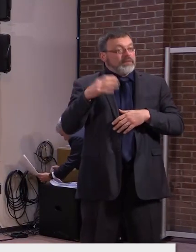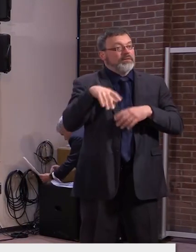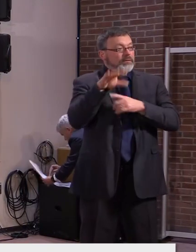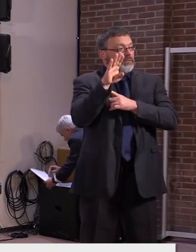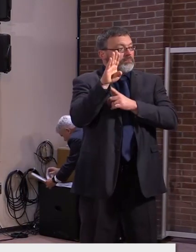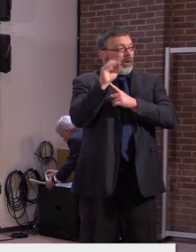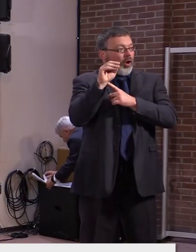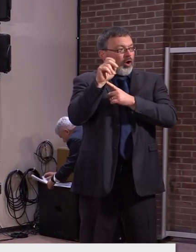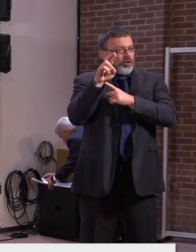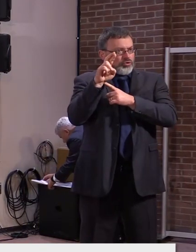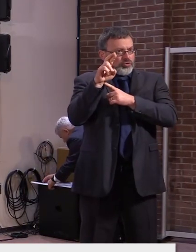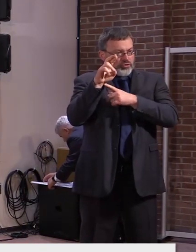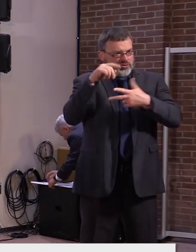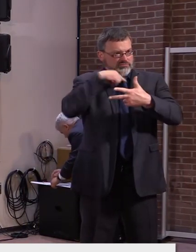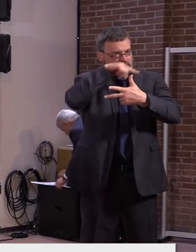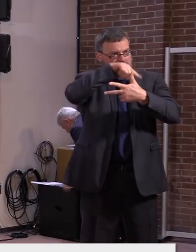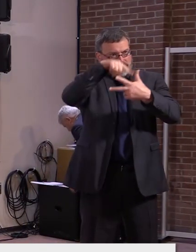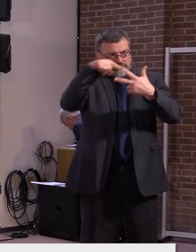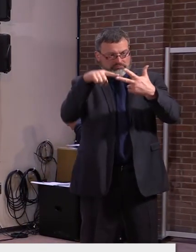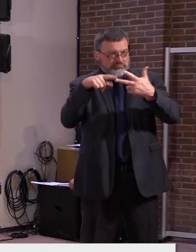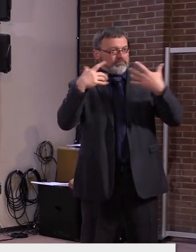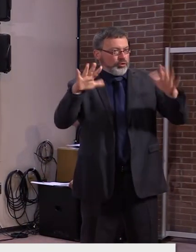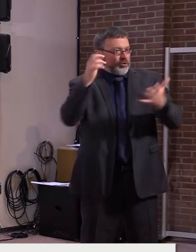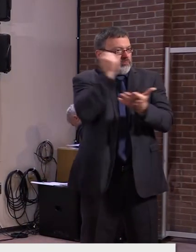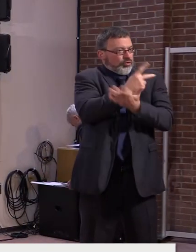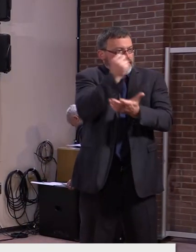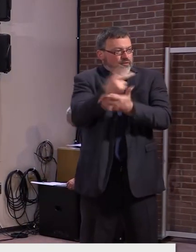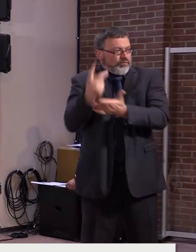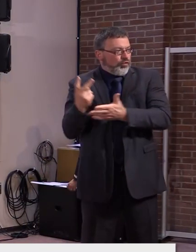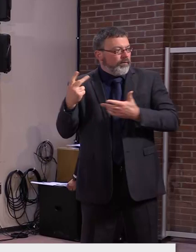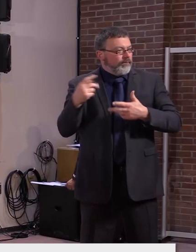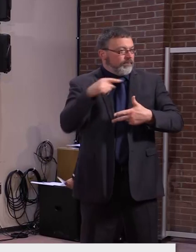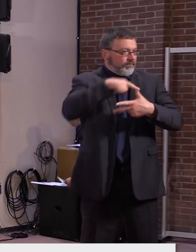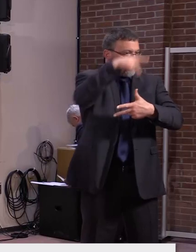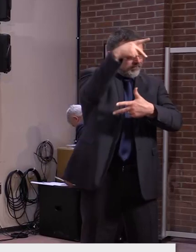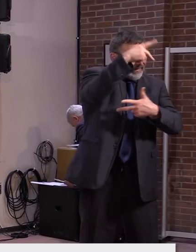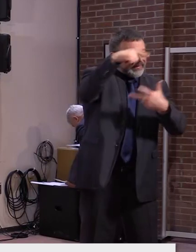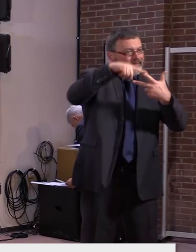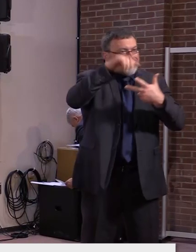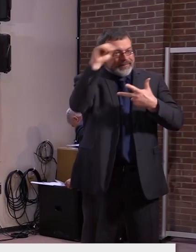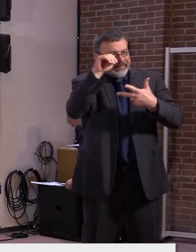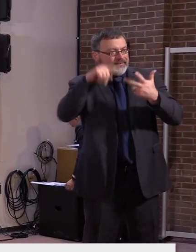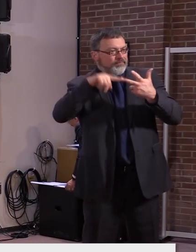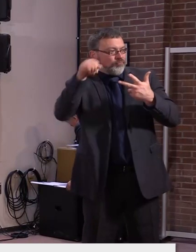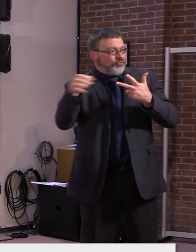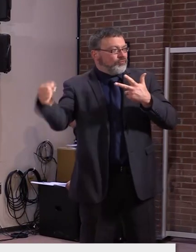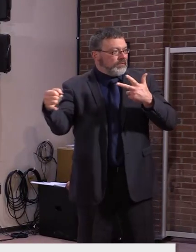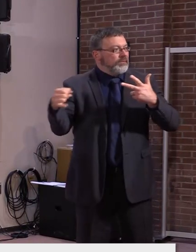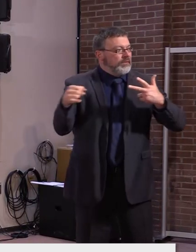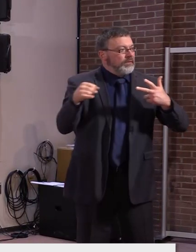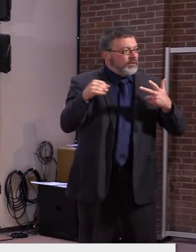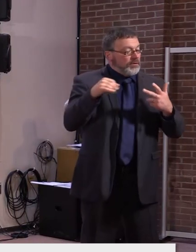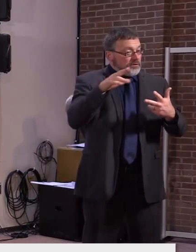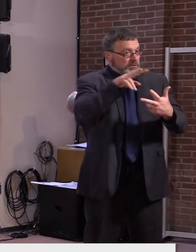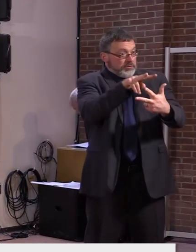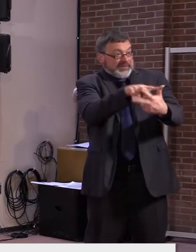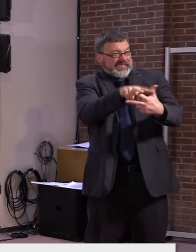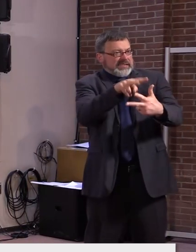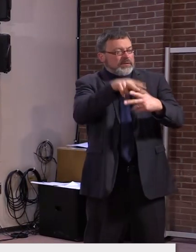you've received your second Pfizer or Moderna shot more than 6 months ago, you're eligible for a